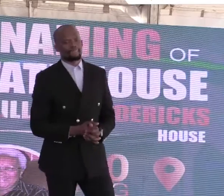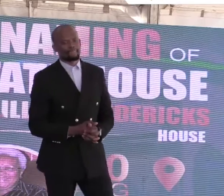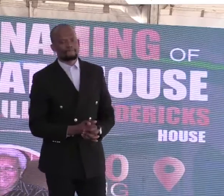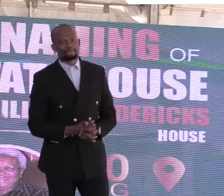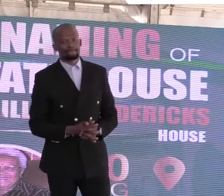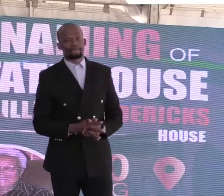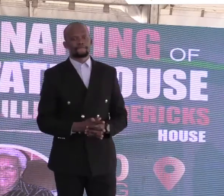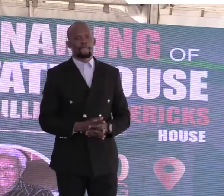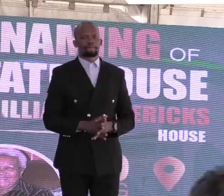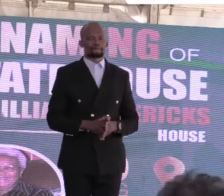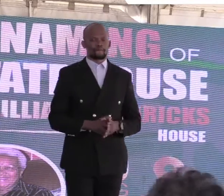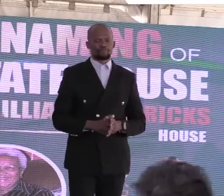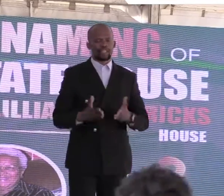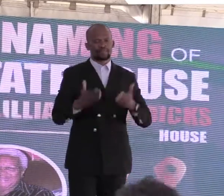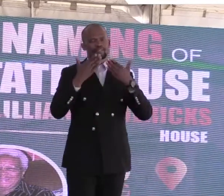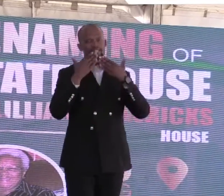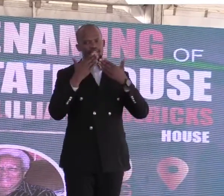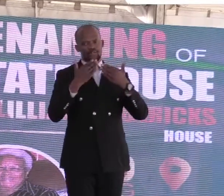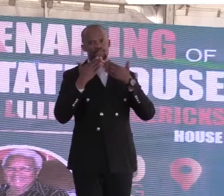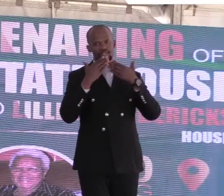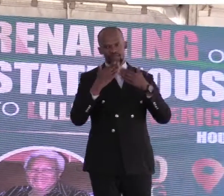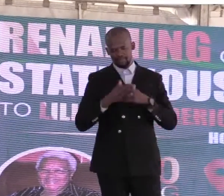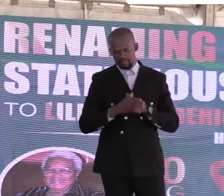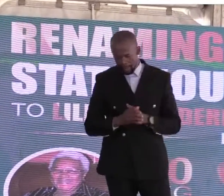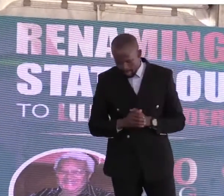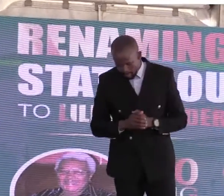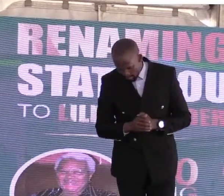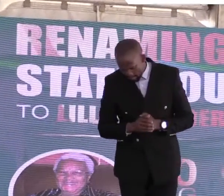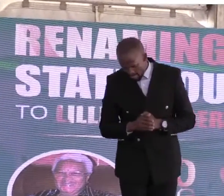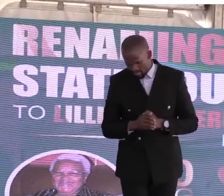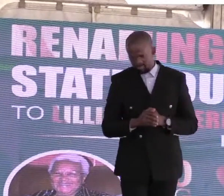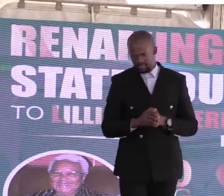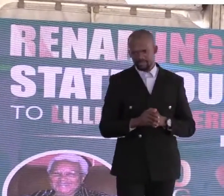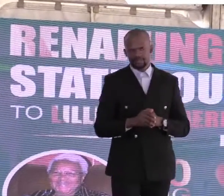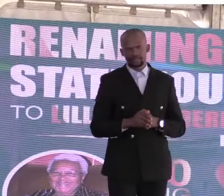Thank you so much. Thank you so much.